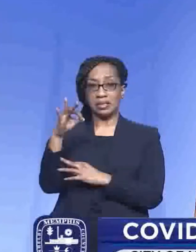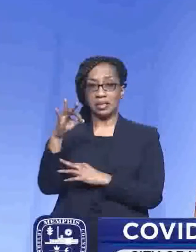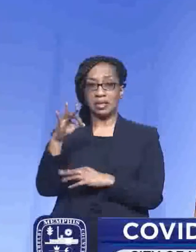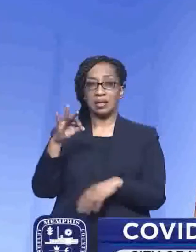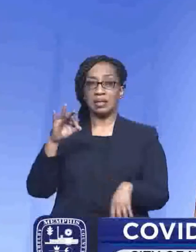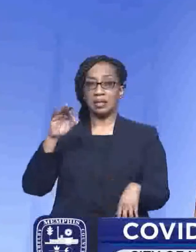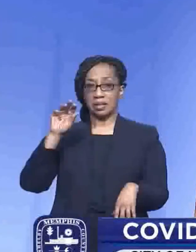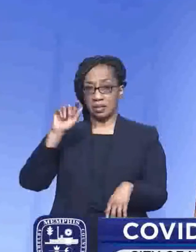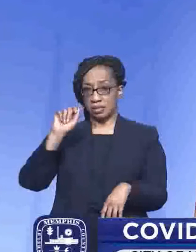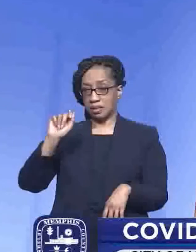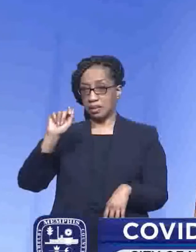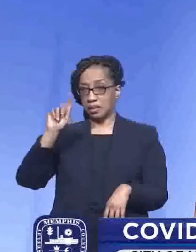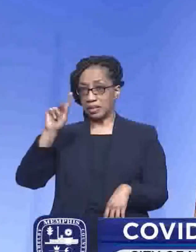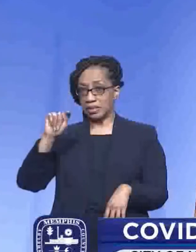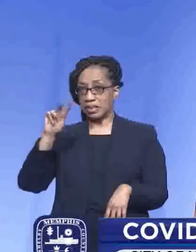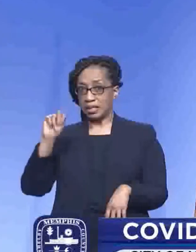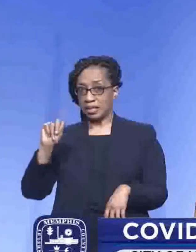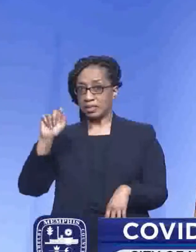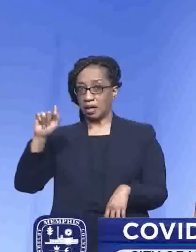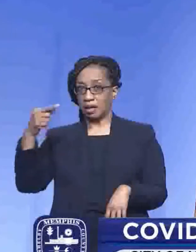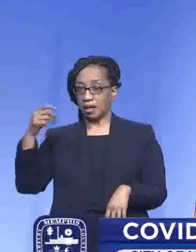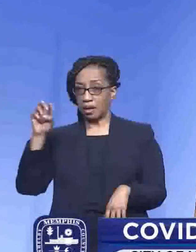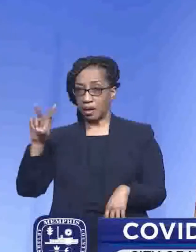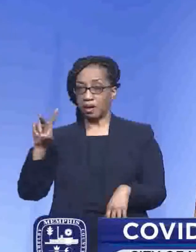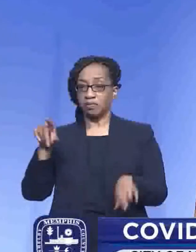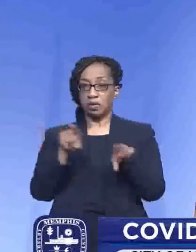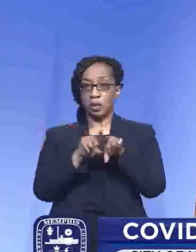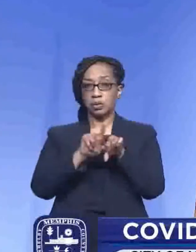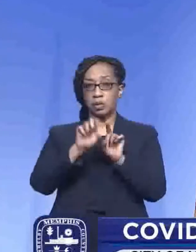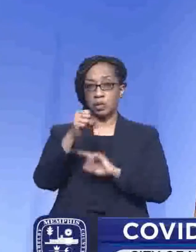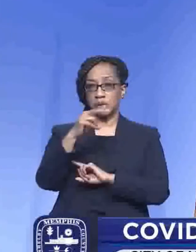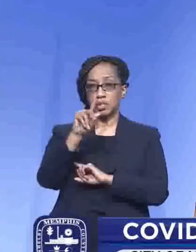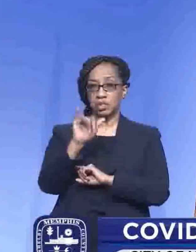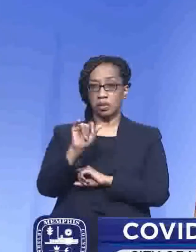covid19.memphistn.gov and on shelby.community.